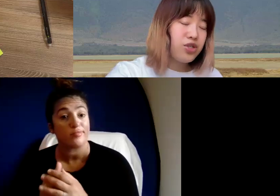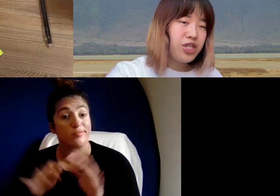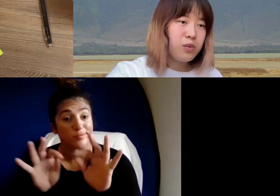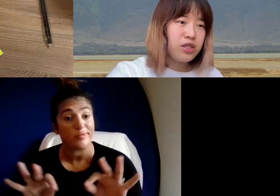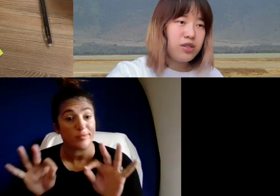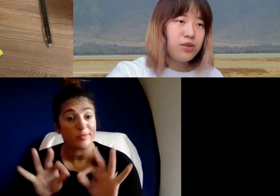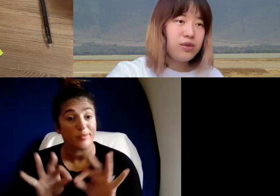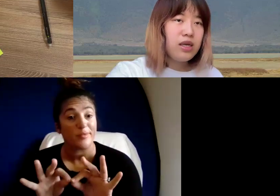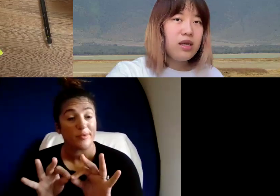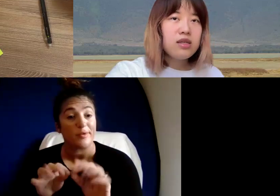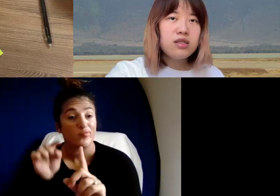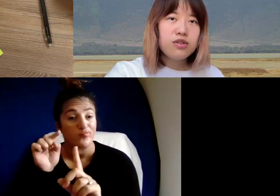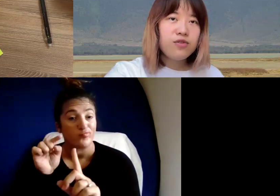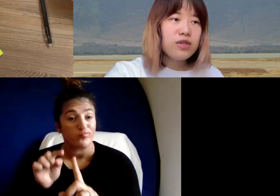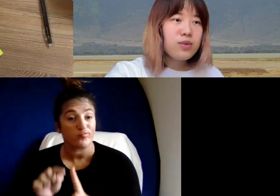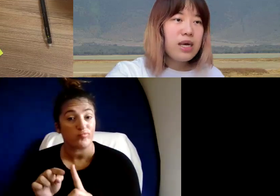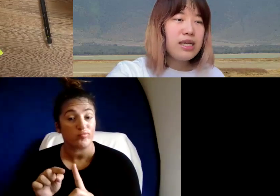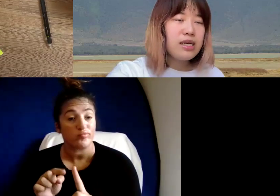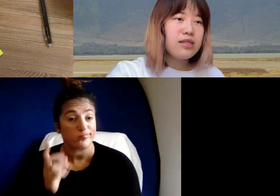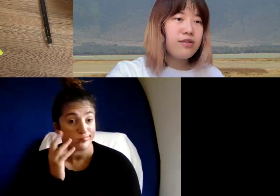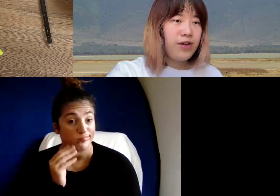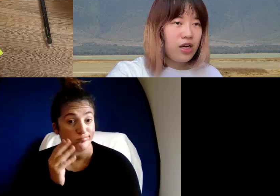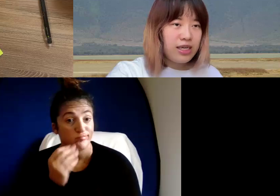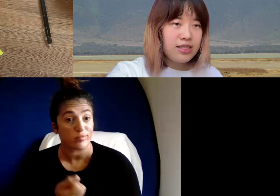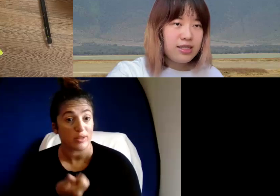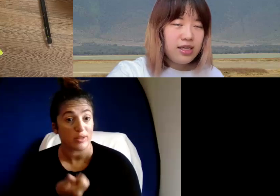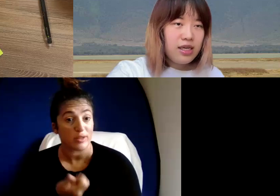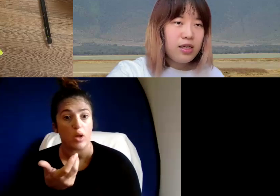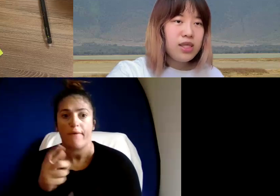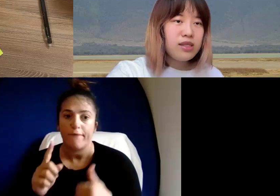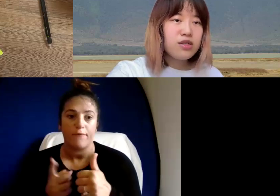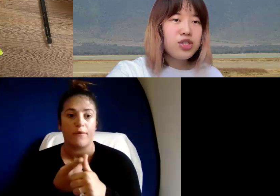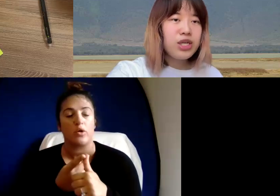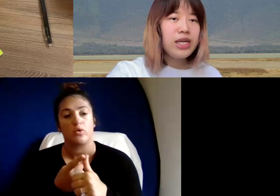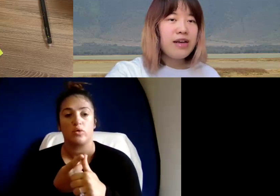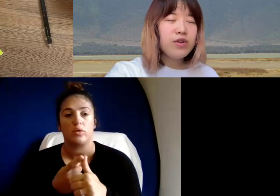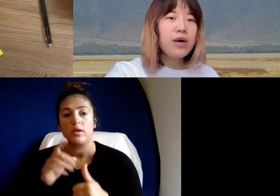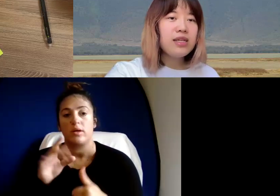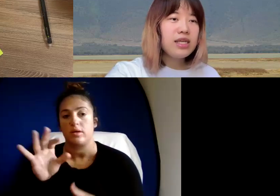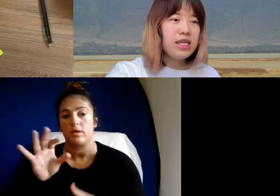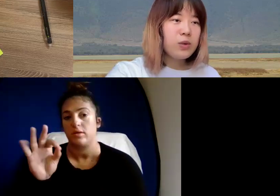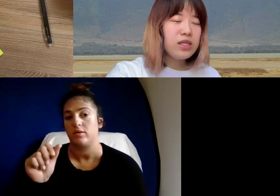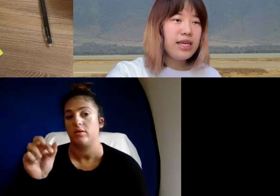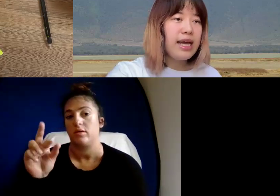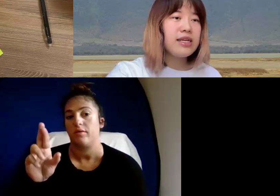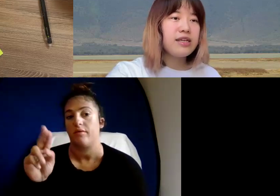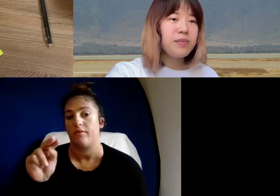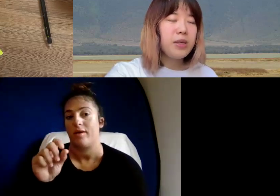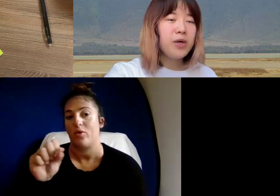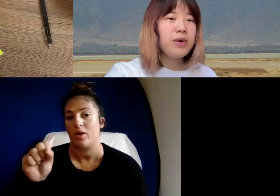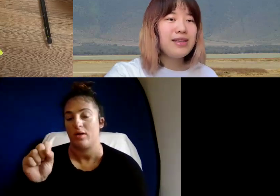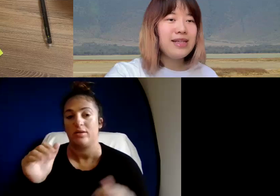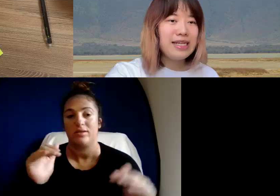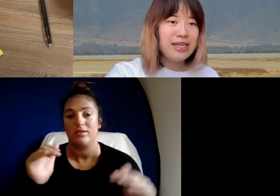I want to share with you. So first one is fairness. It means treating everyone equally and